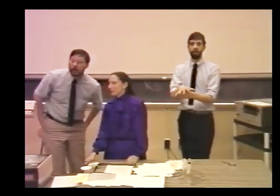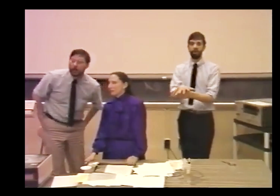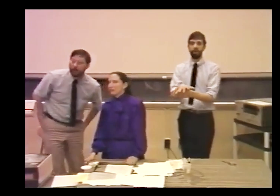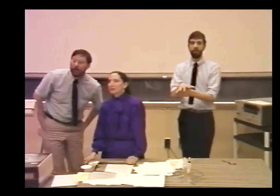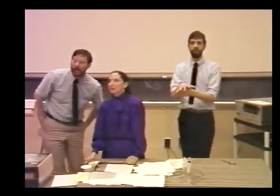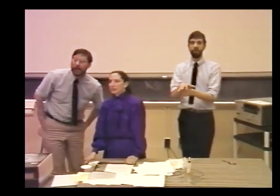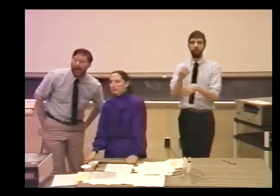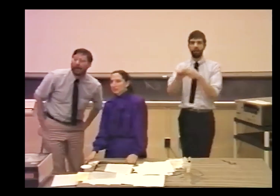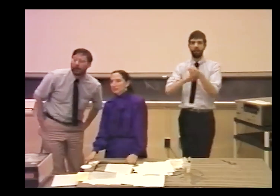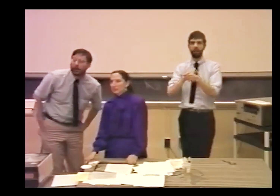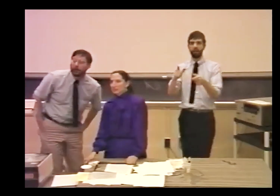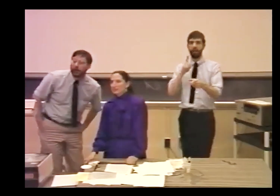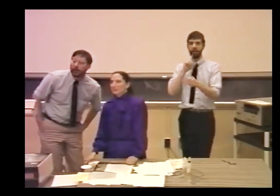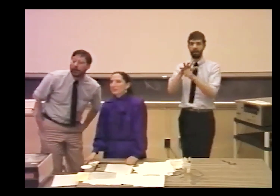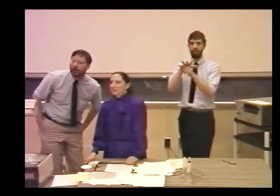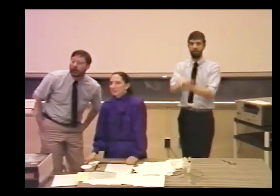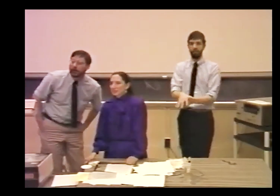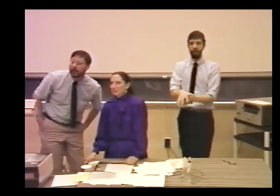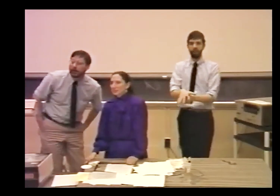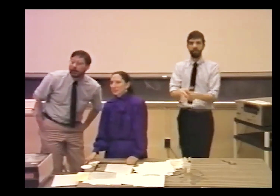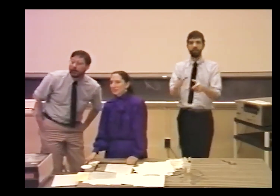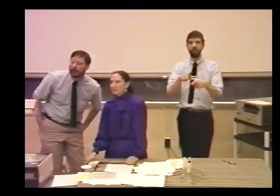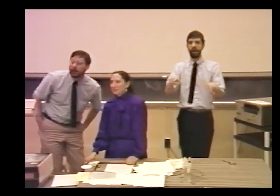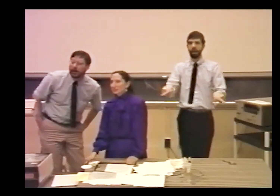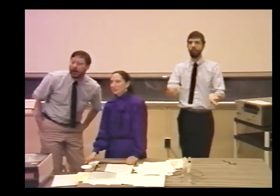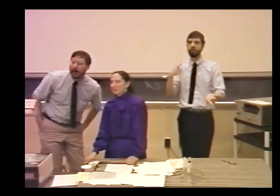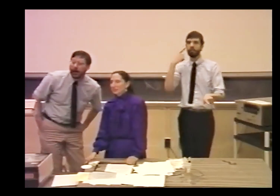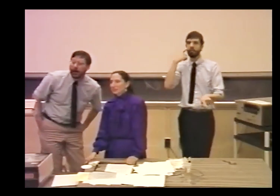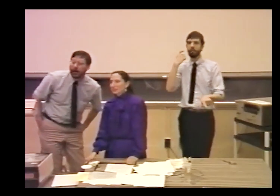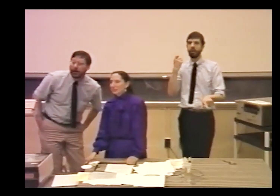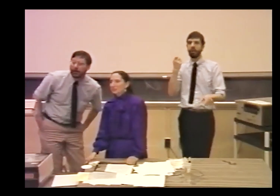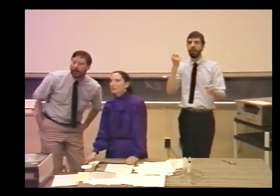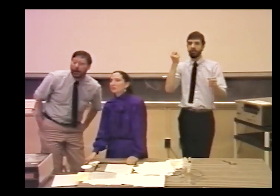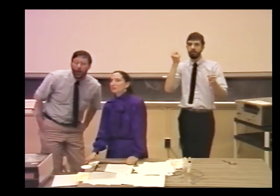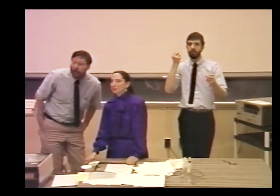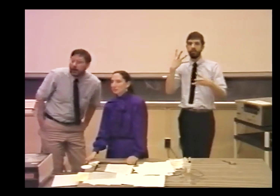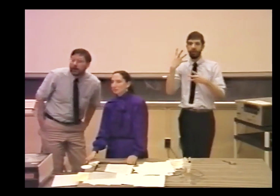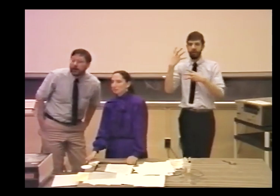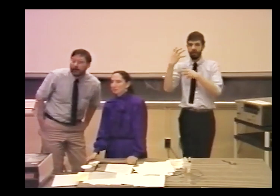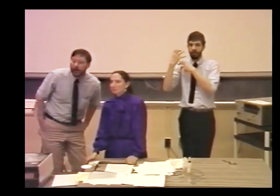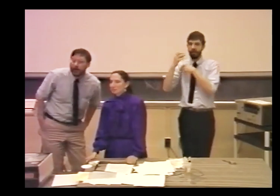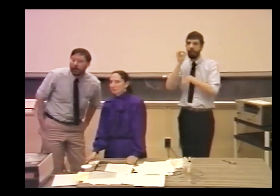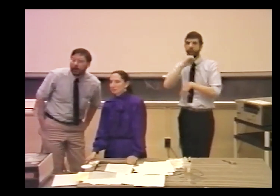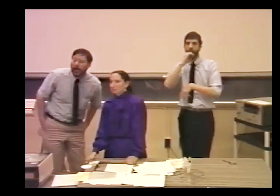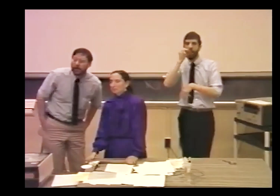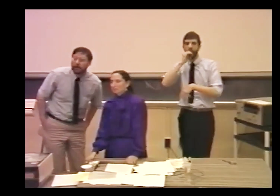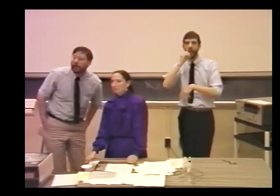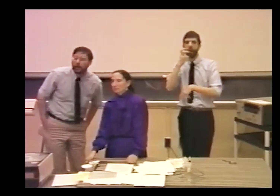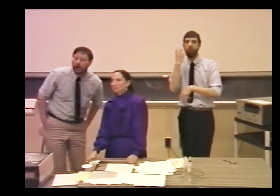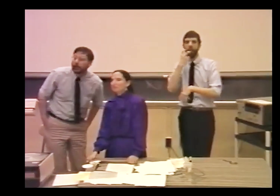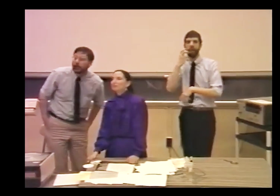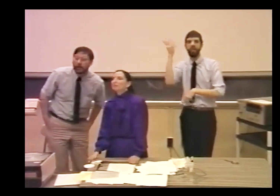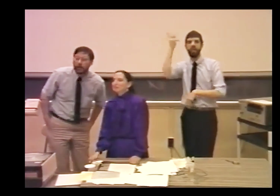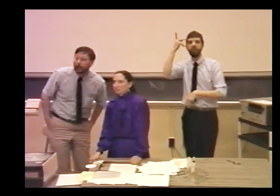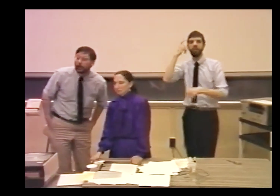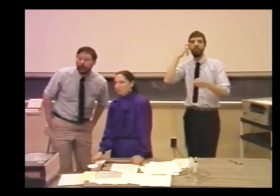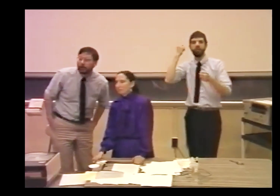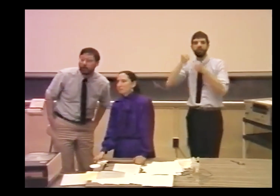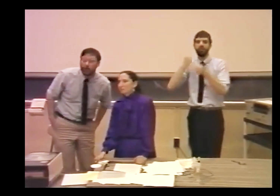is an oppressed language because of the oralism and the oral philosophy for years in Europe, and most